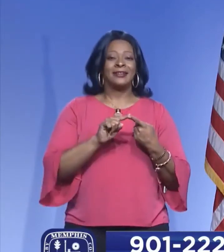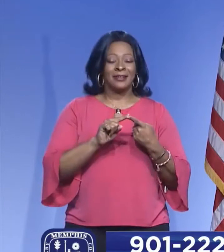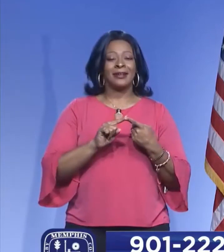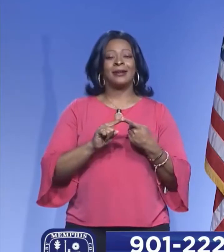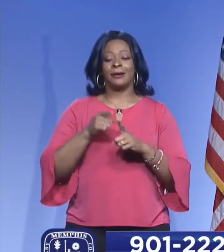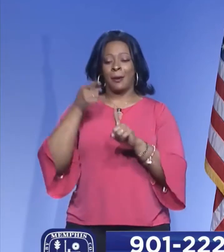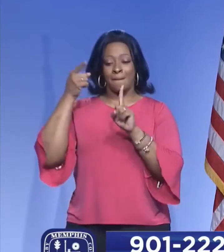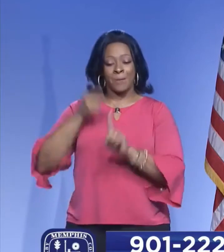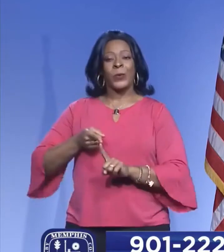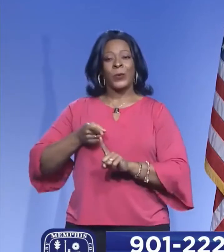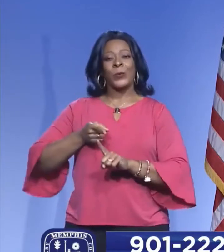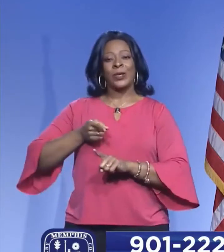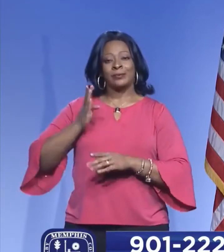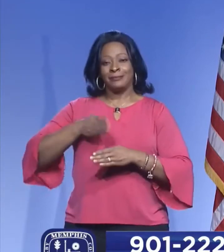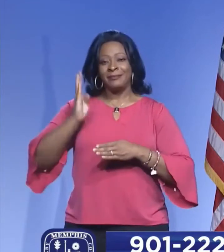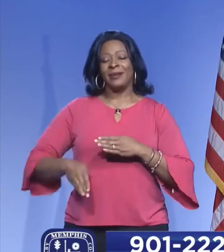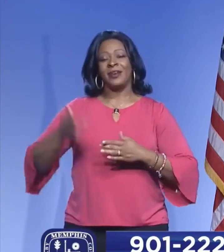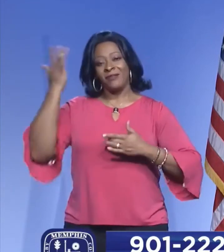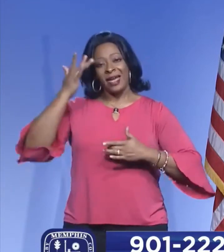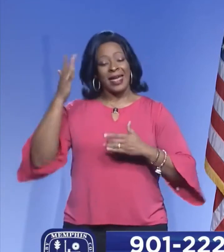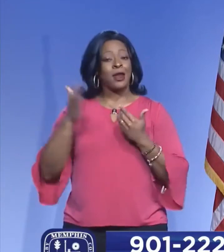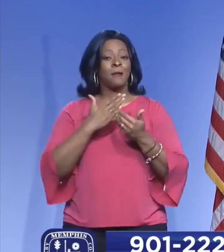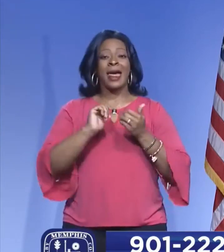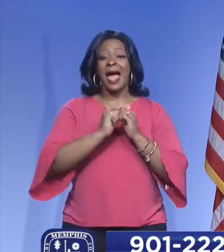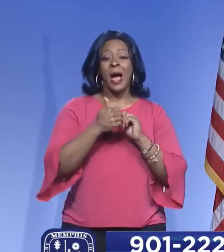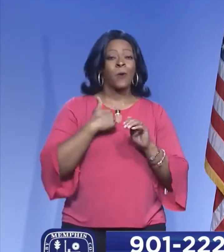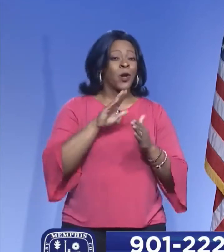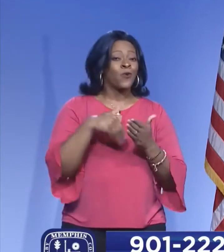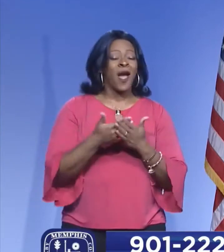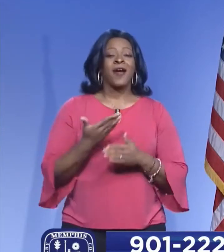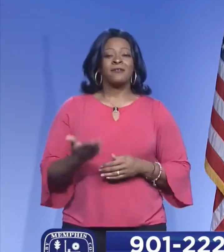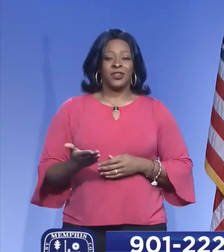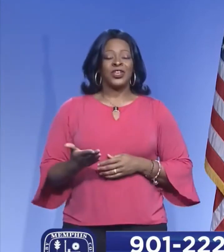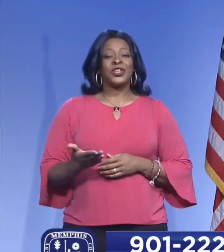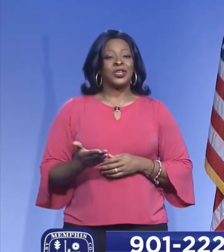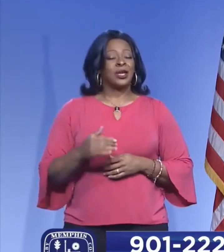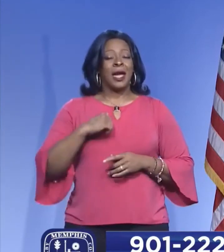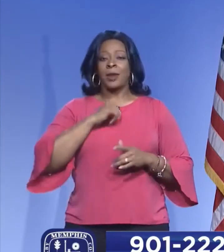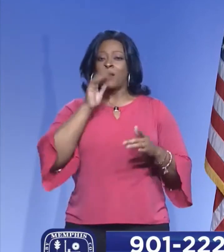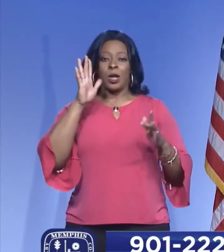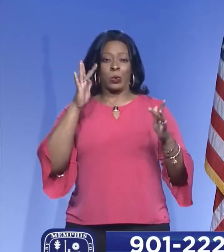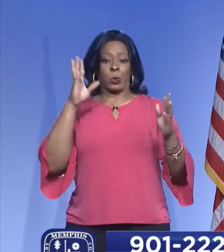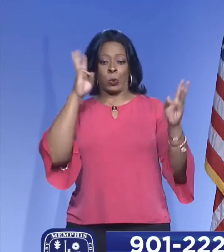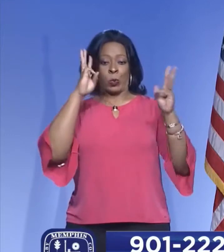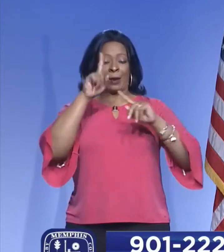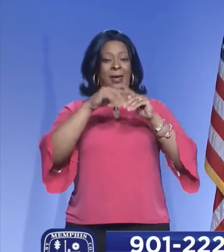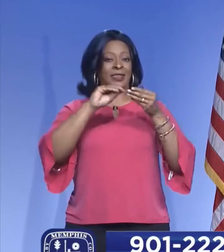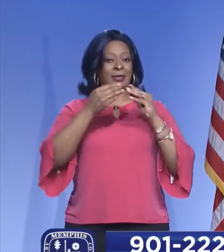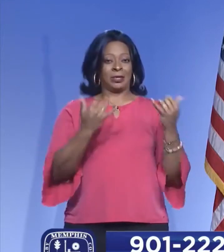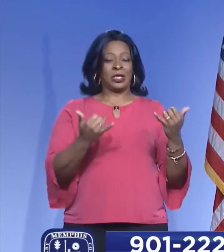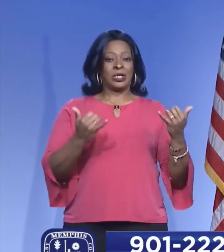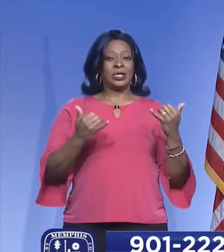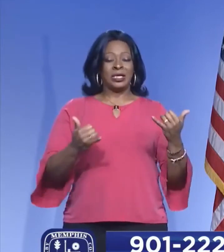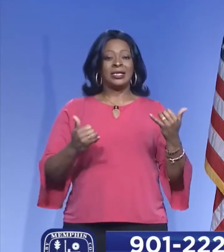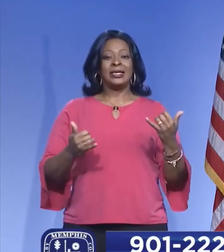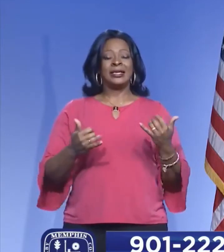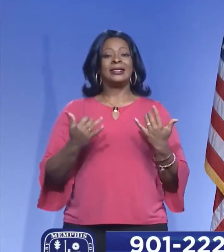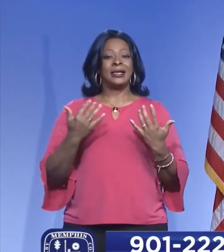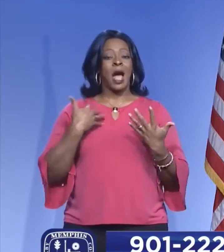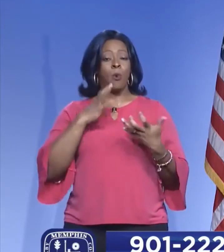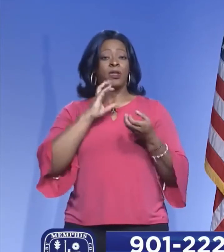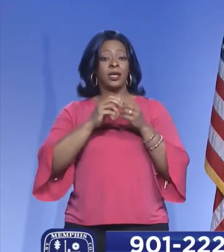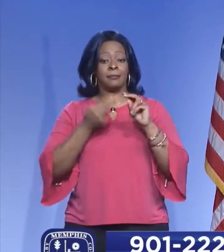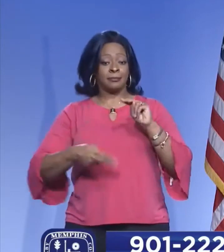to that point, however we get there. And I'm not going to worry too much about the numbers day to day. I would love it to be higher. But